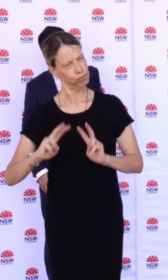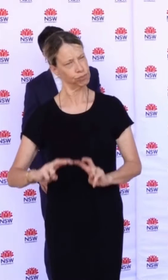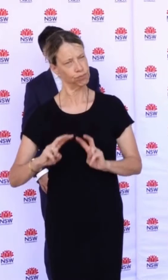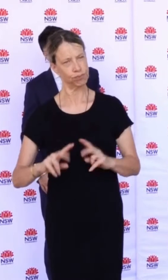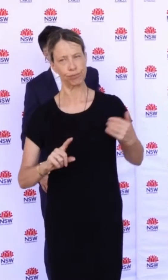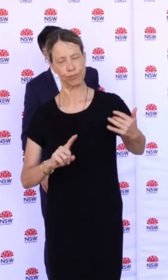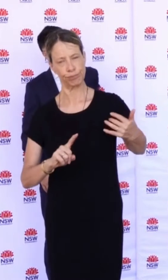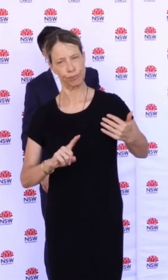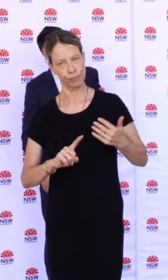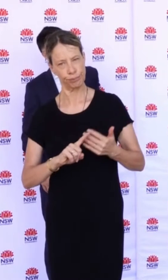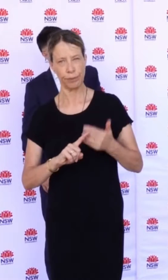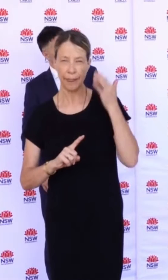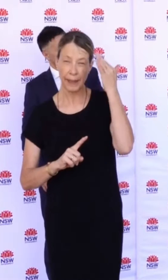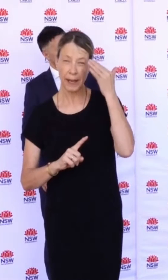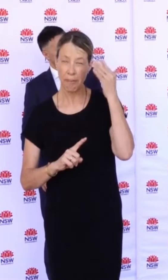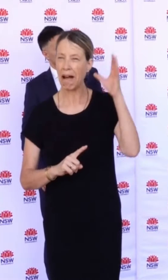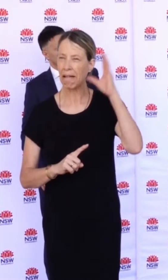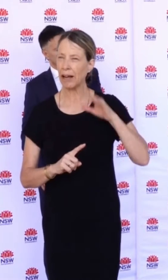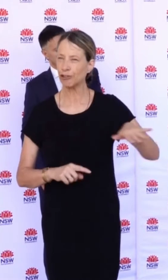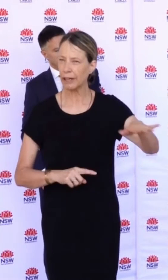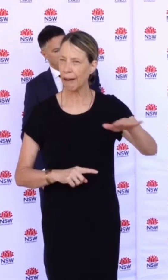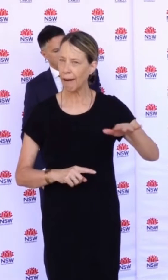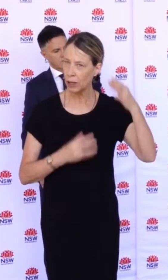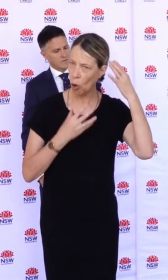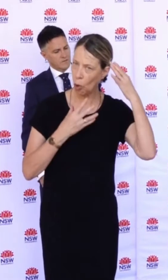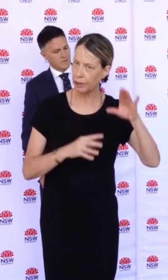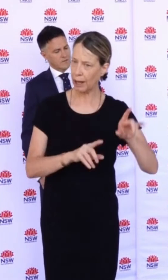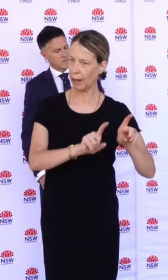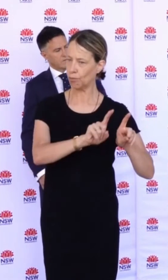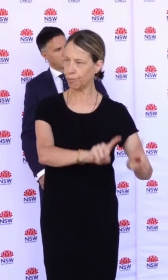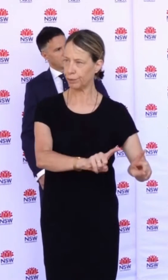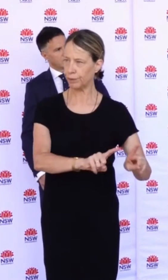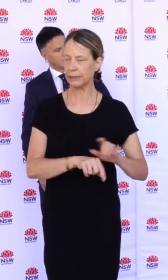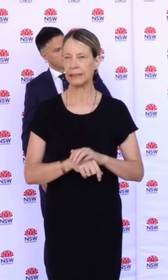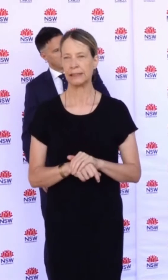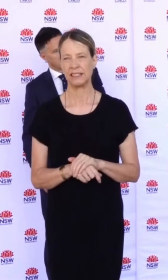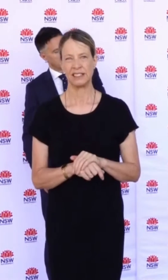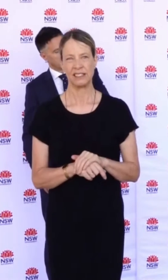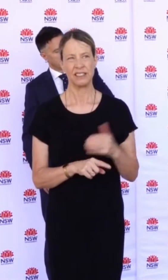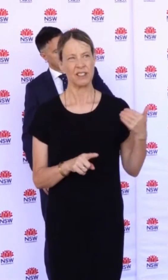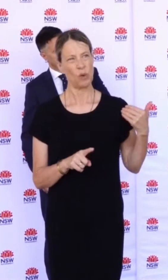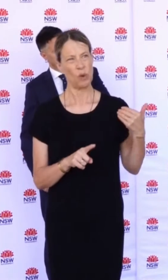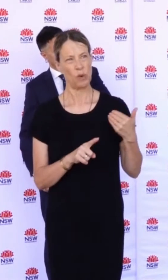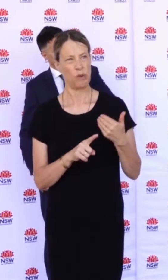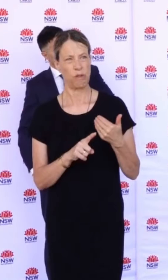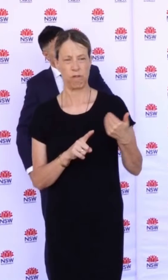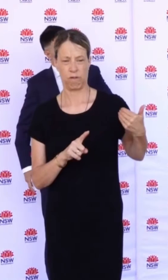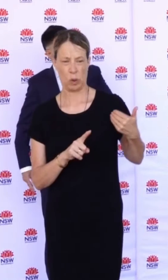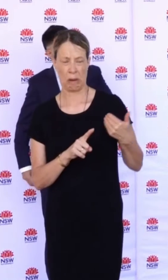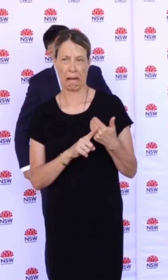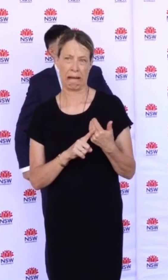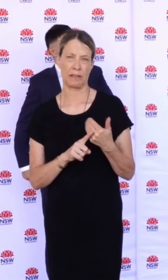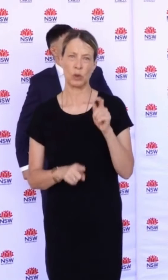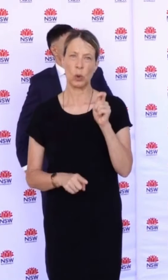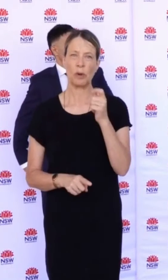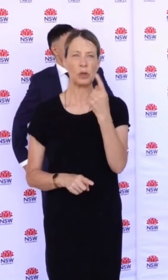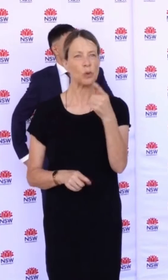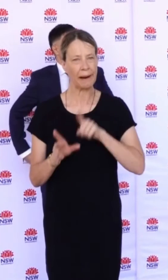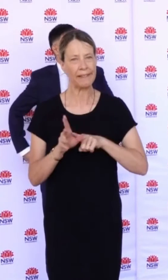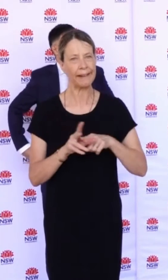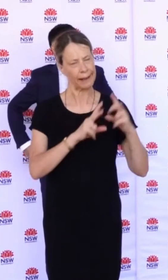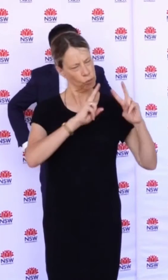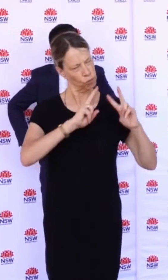full duration of this particular pandemic, which of course is almost, for us, a year ago that it commenced.